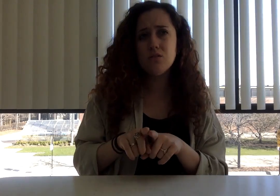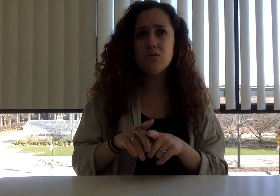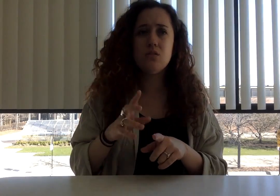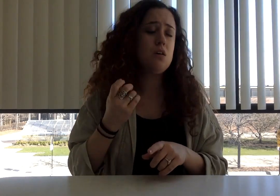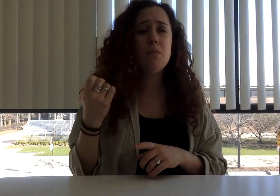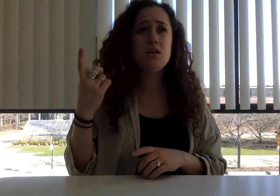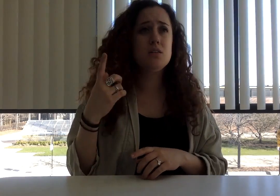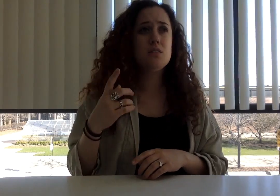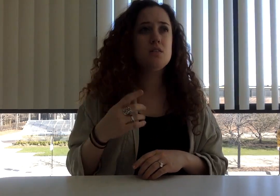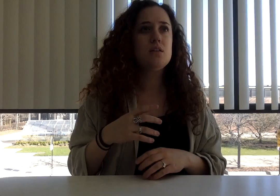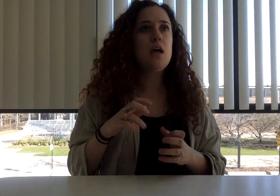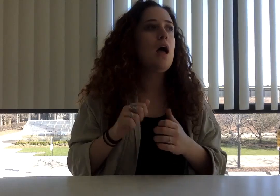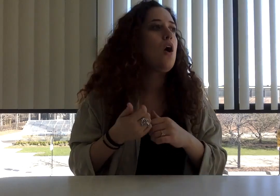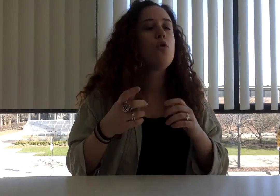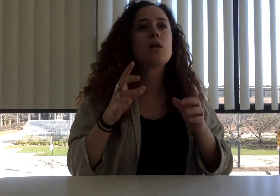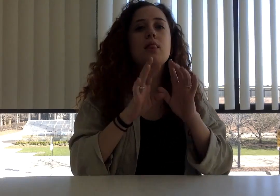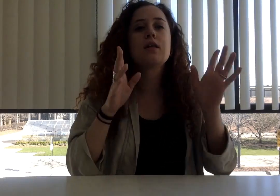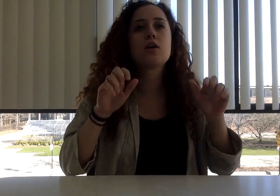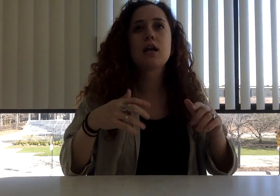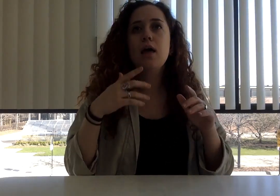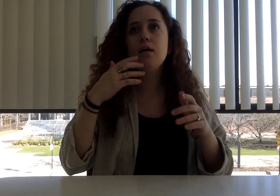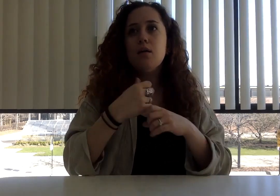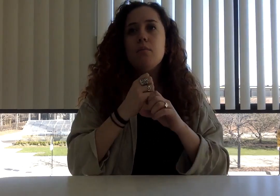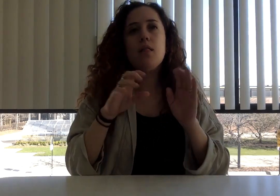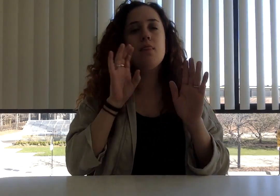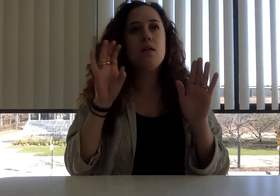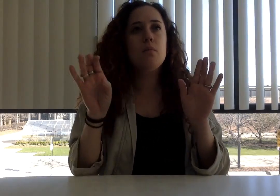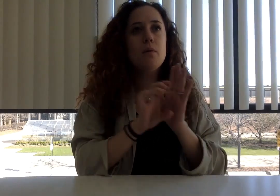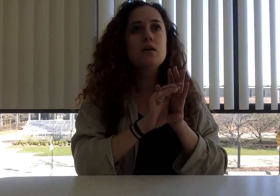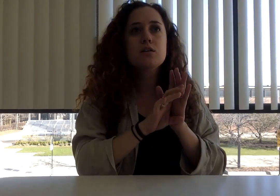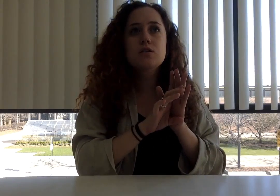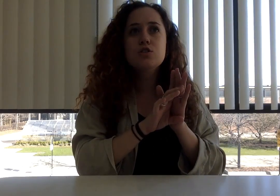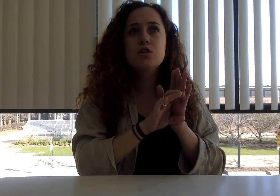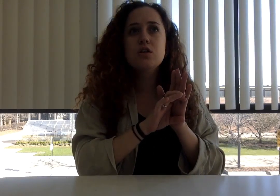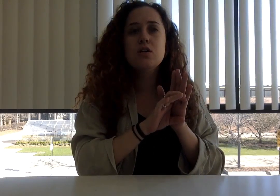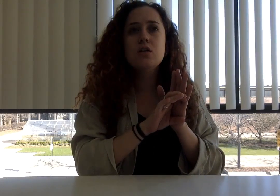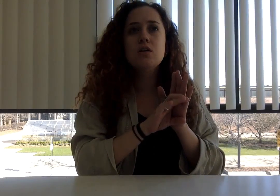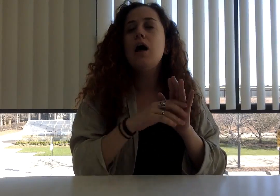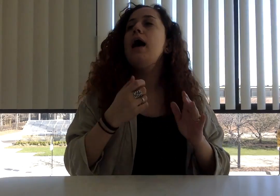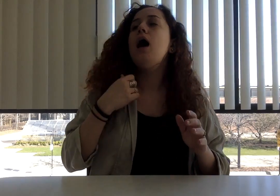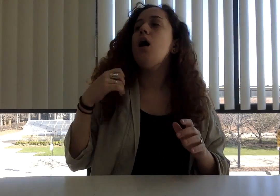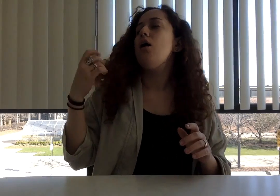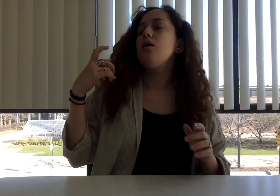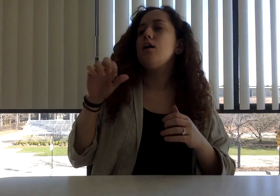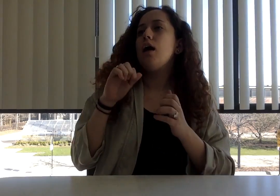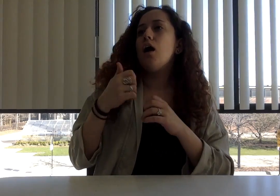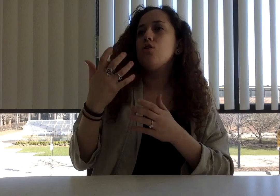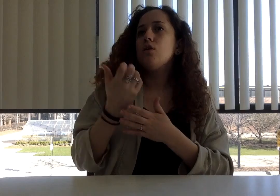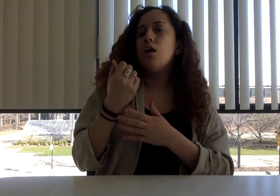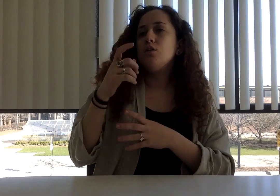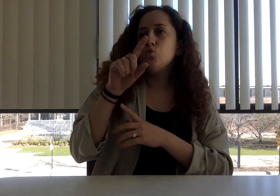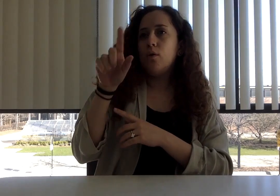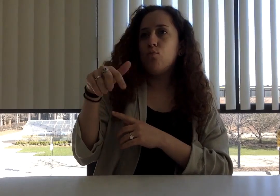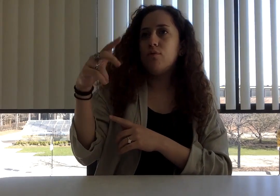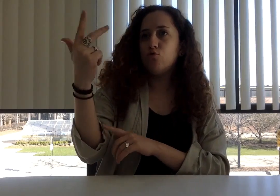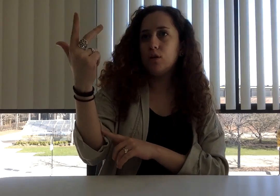the picture? I got 2 colors going for I you. don't even know where you got, like, I don't understand where you got the square root of 3. Like, I will go back over